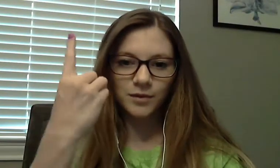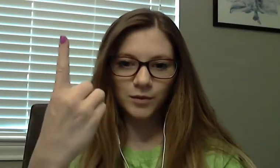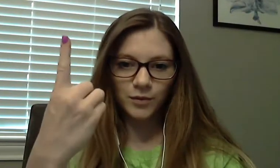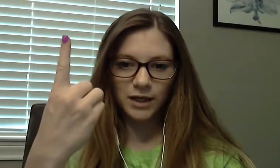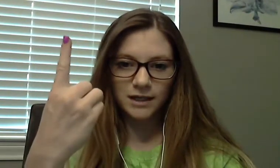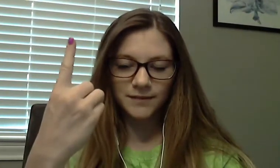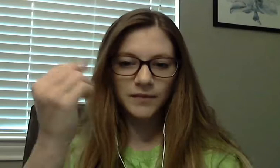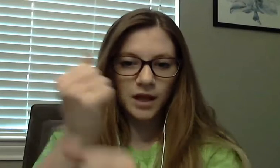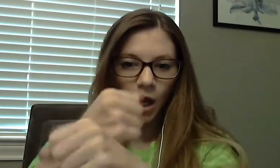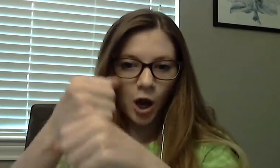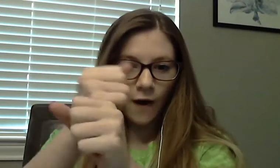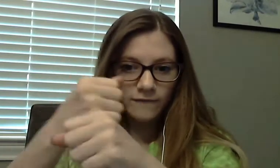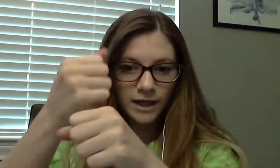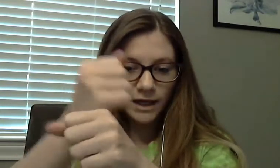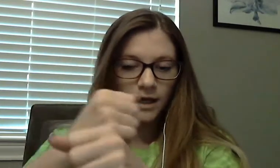Number 1, coffee.